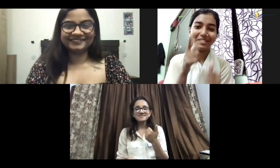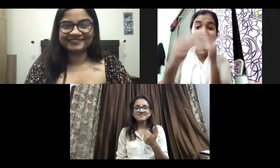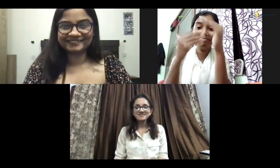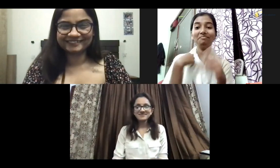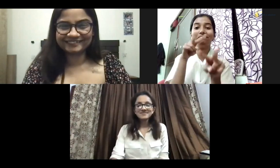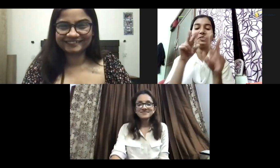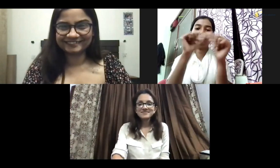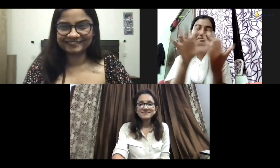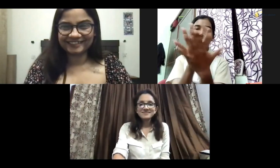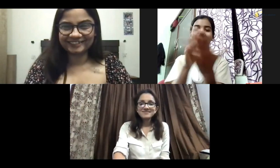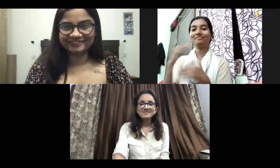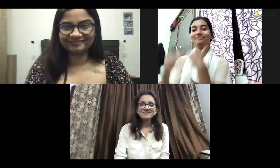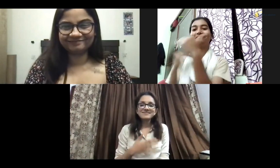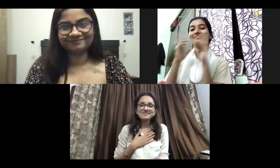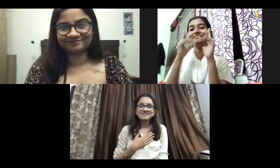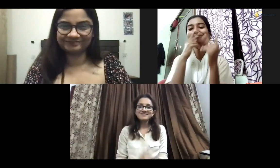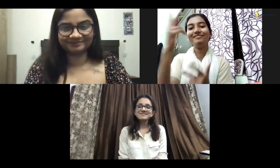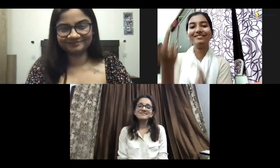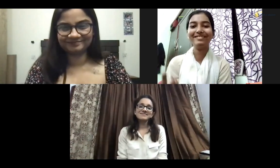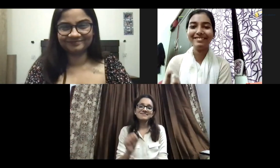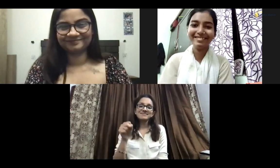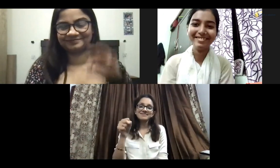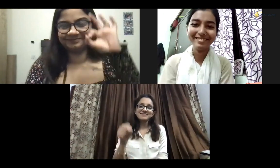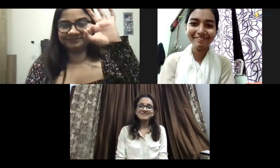do better also in your life.